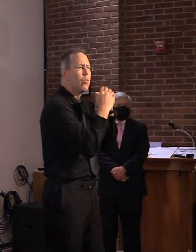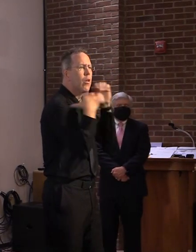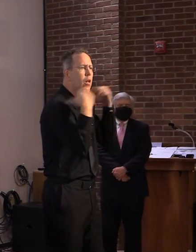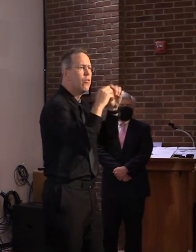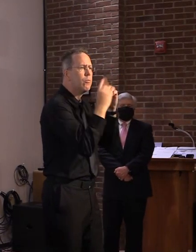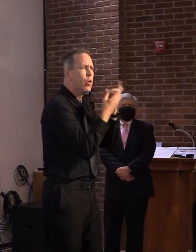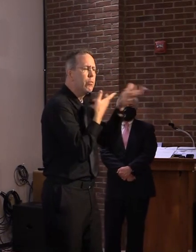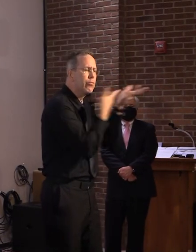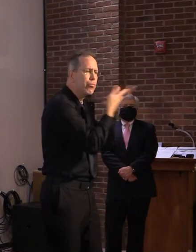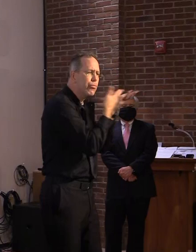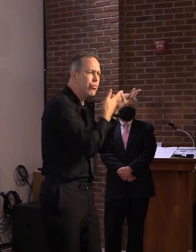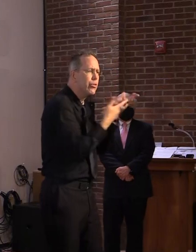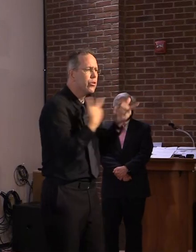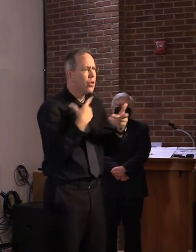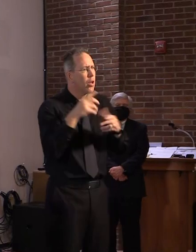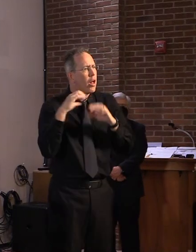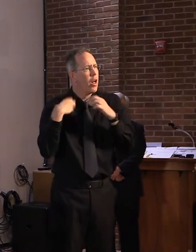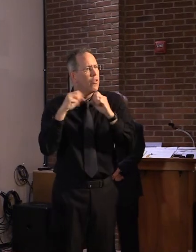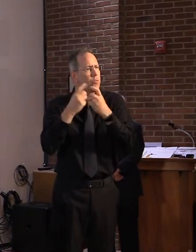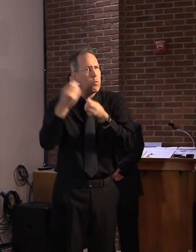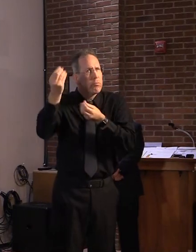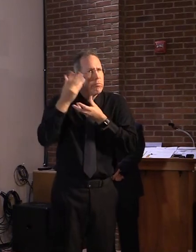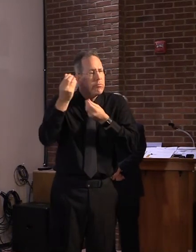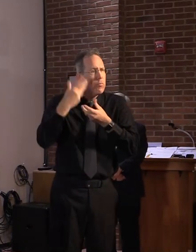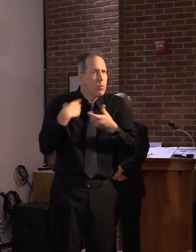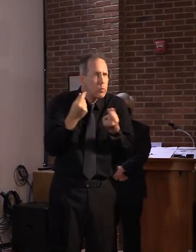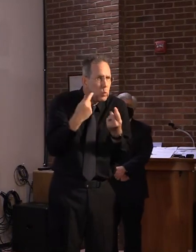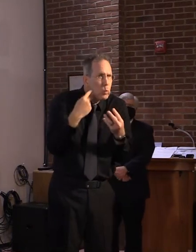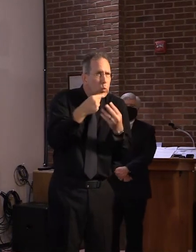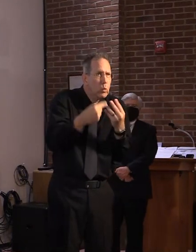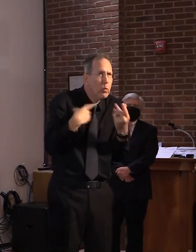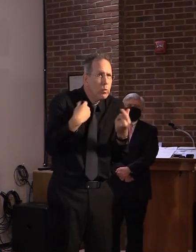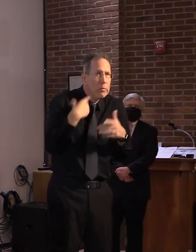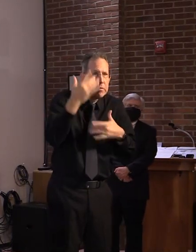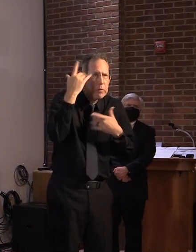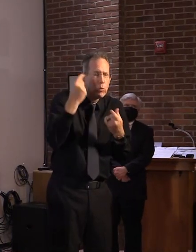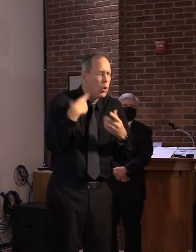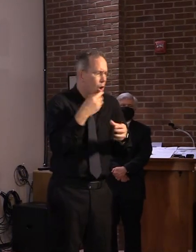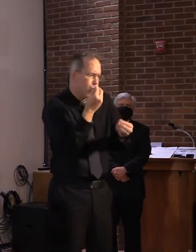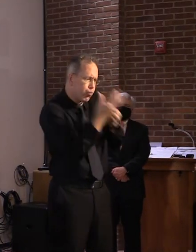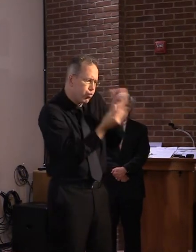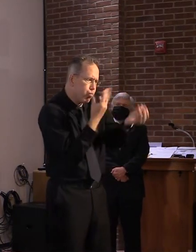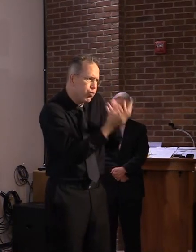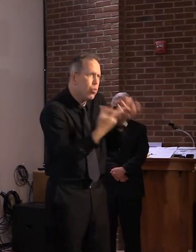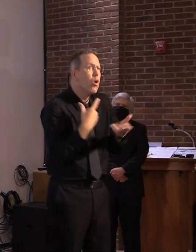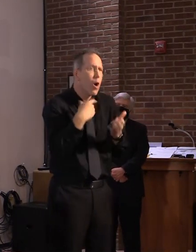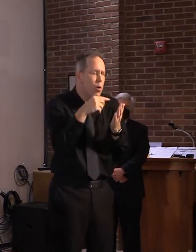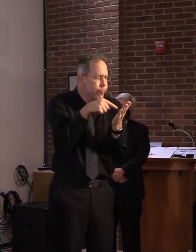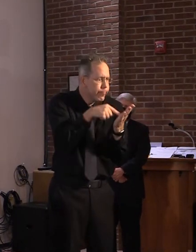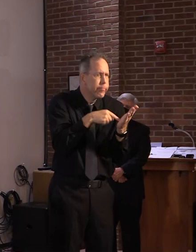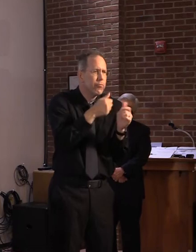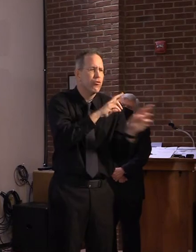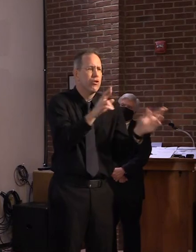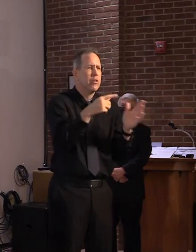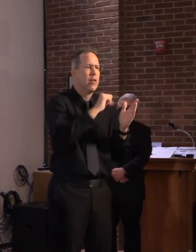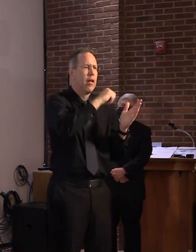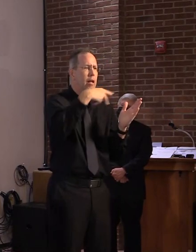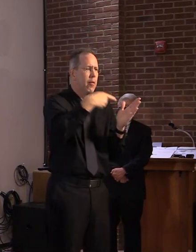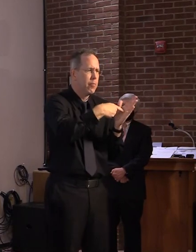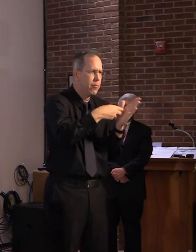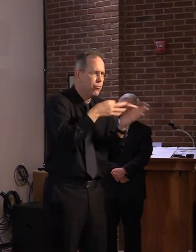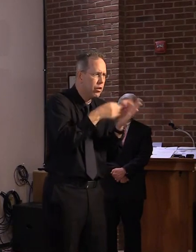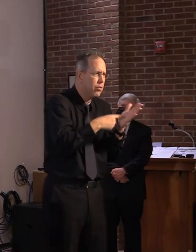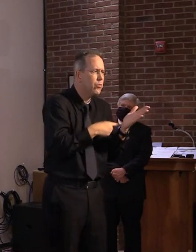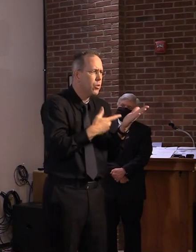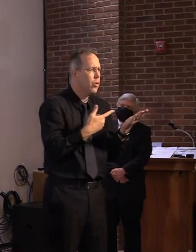et cetera. And the person can feedback information from their direction. It is not a